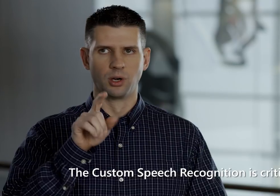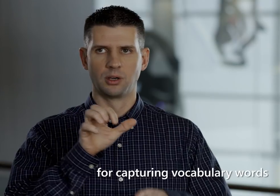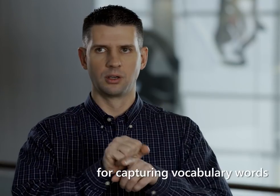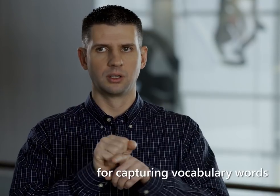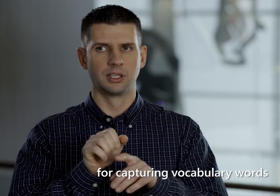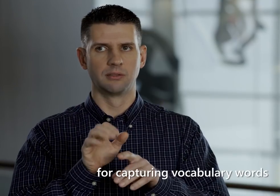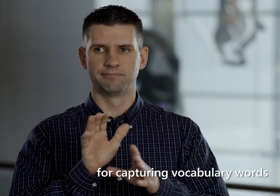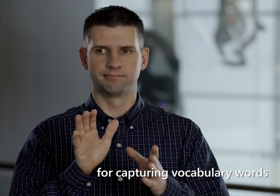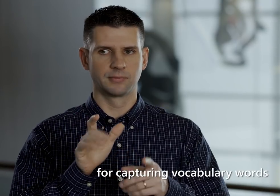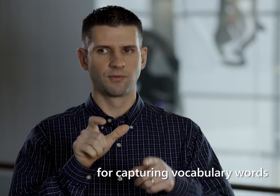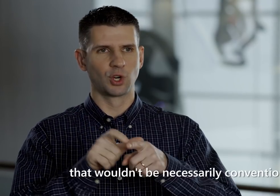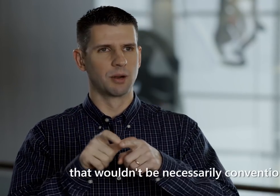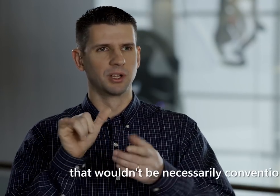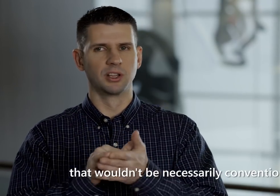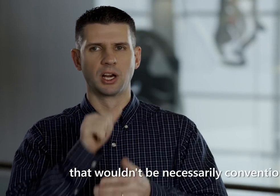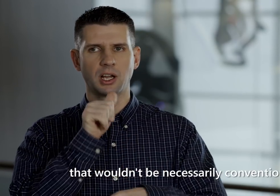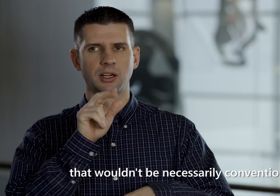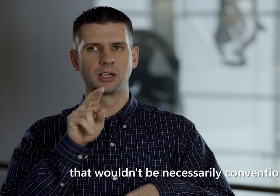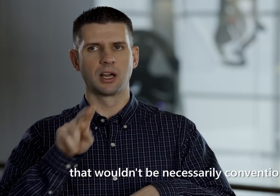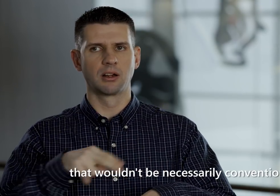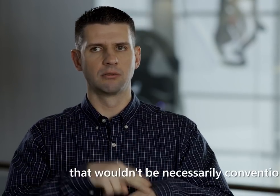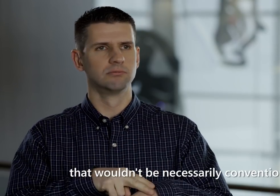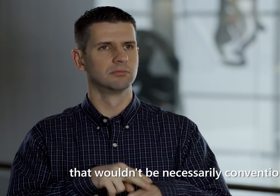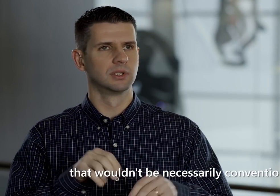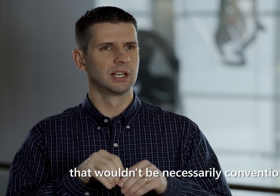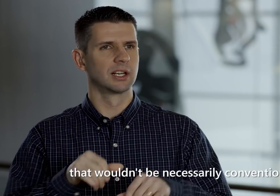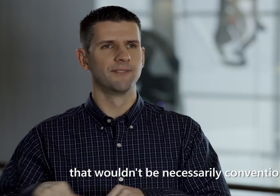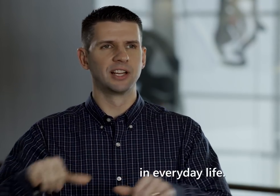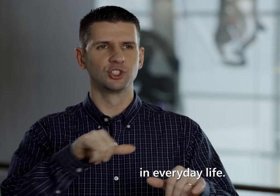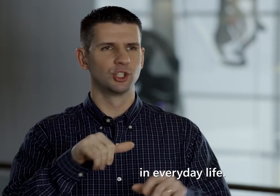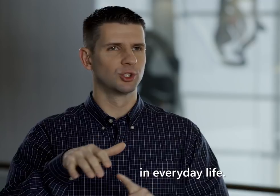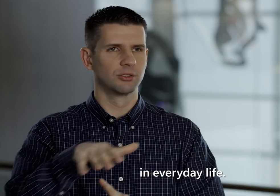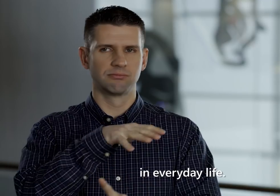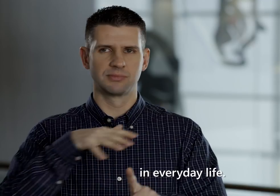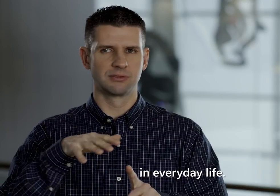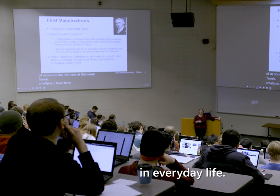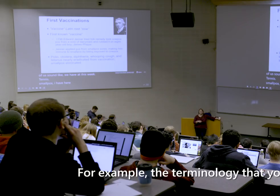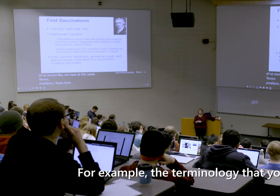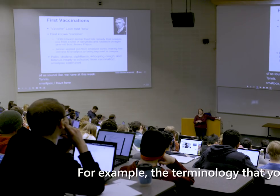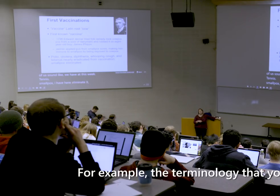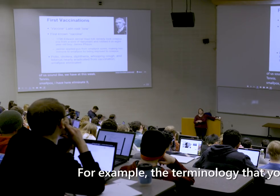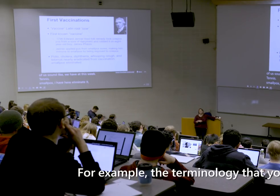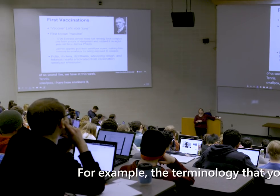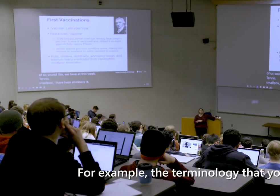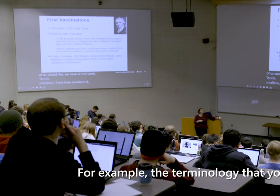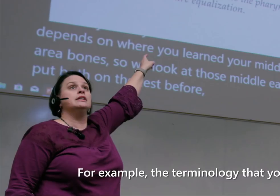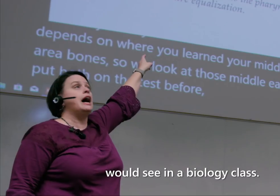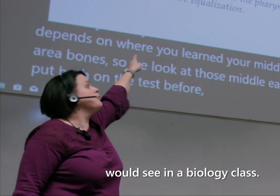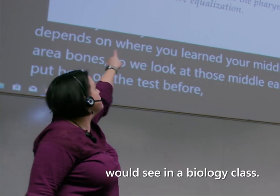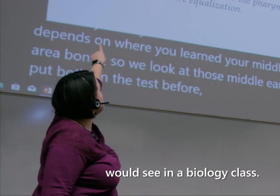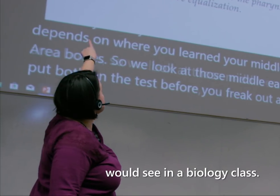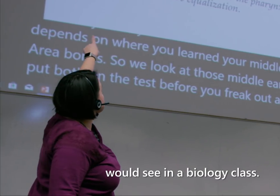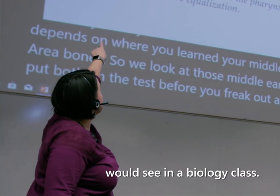for capturing vocabulary words that wouldn't necessarily be conventional in everyday life. For example, the terminology